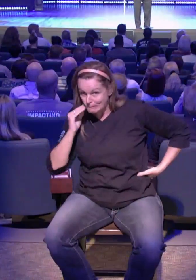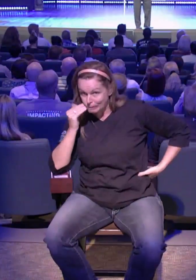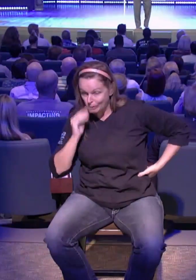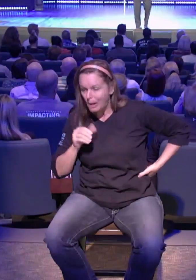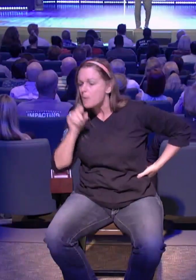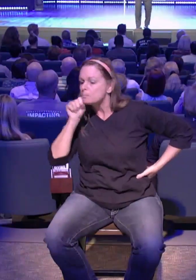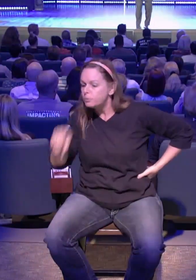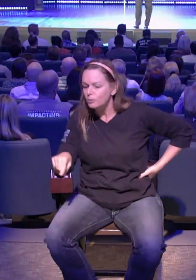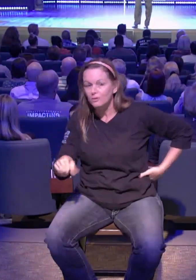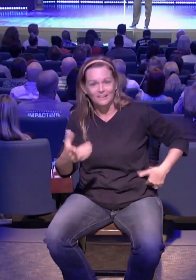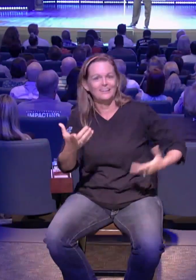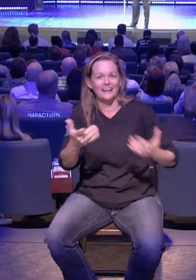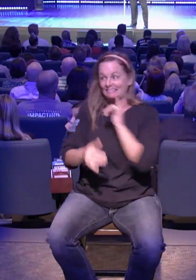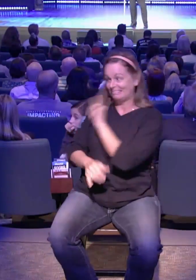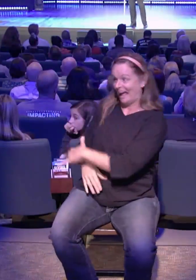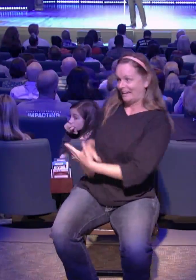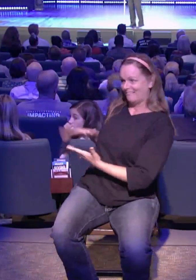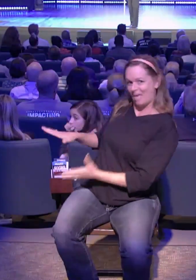love you, Okeechobee.